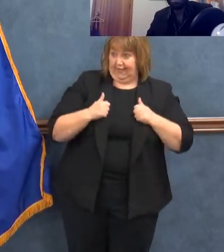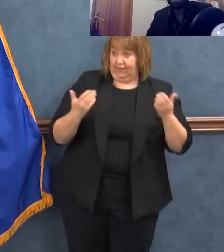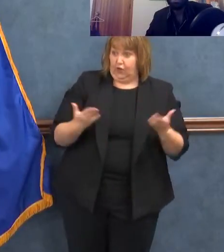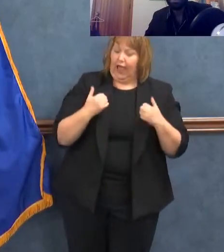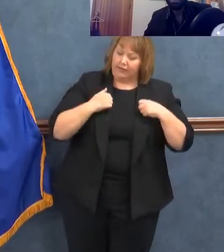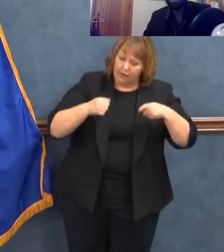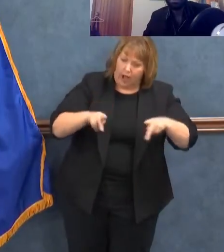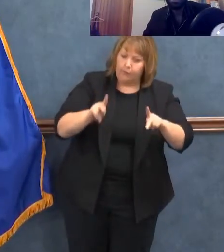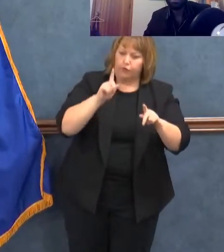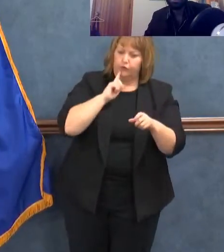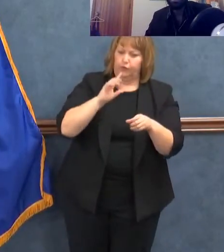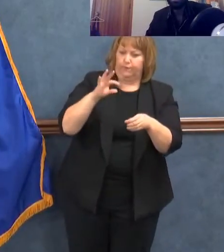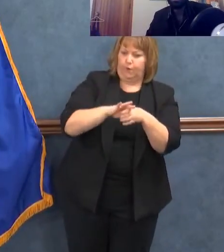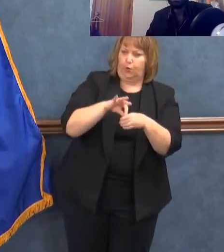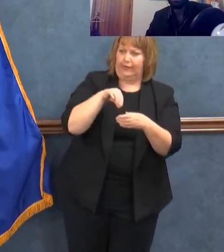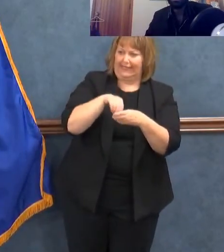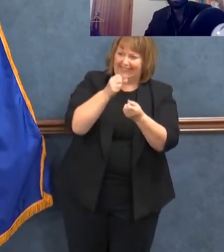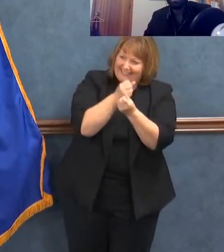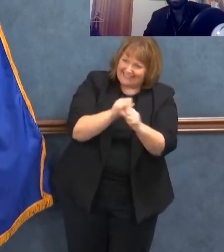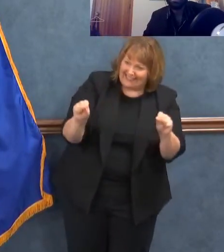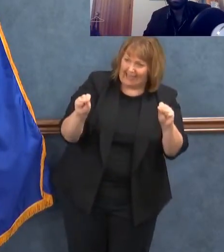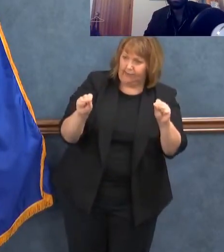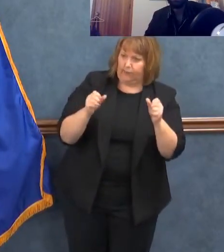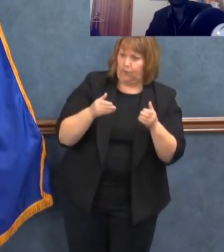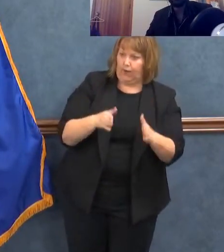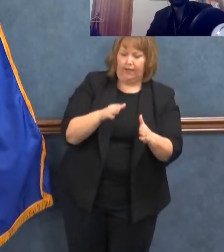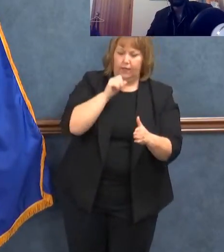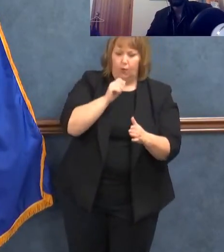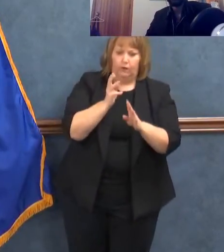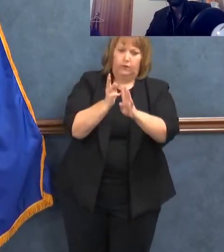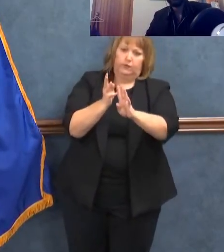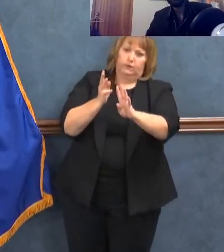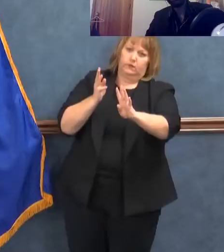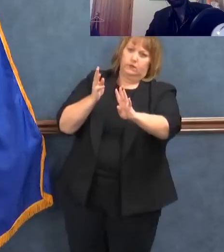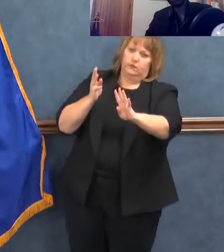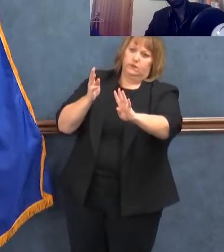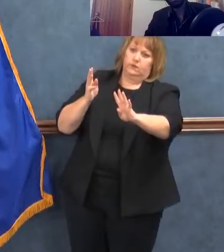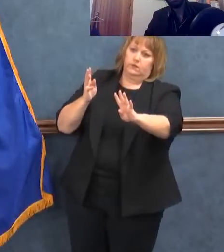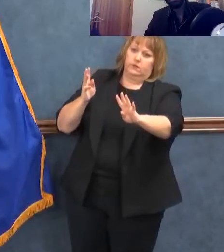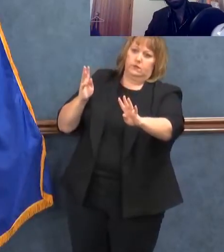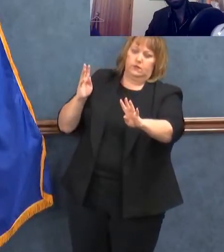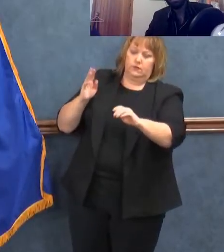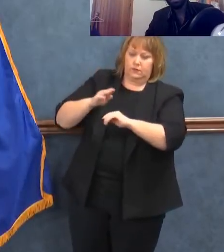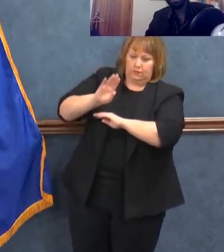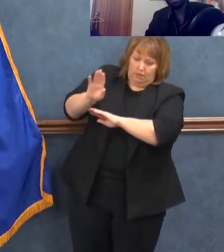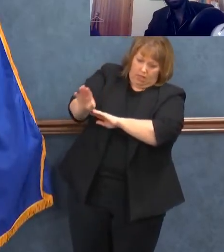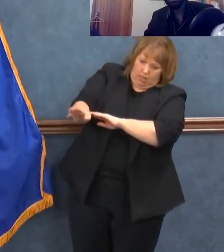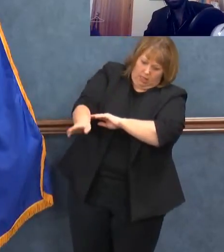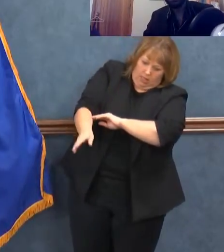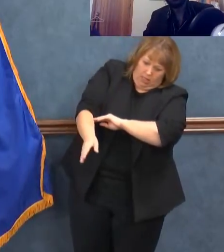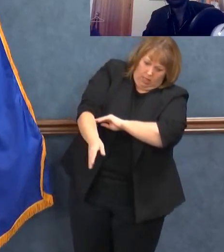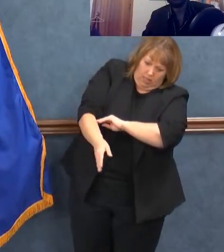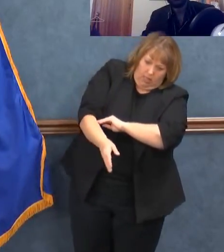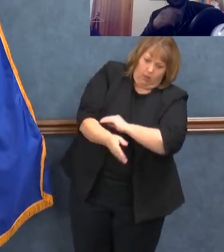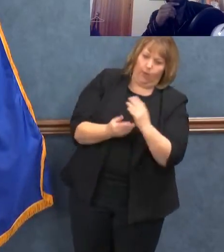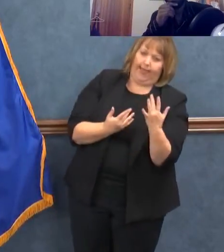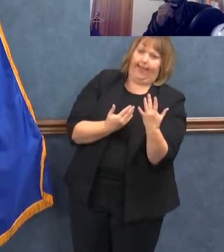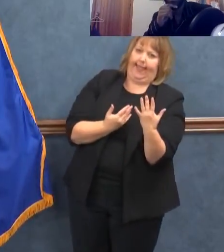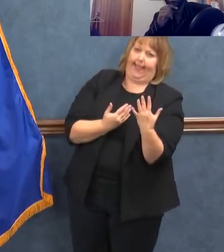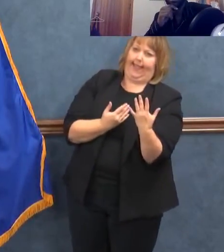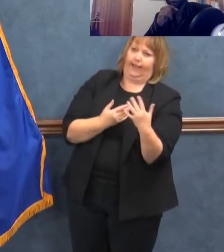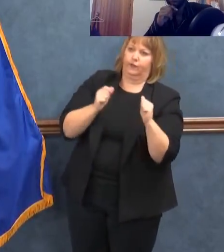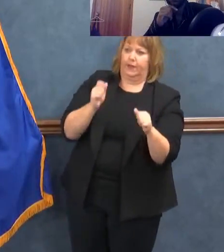to vote in a safe, effective manner, that they don't have to be in line till 2, 3, 4 o'clock in the morning to cast their ballot. I don't know what we'll